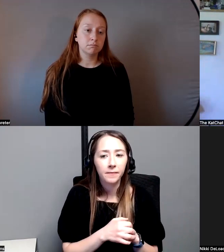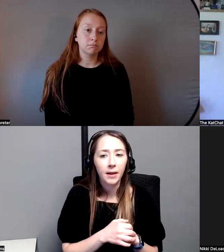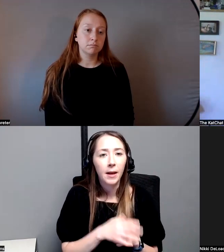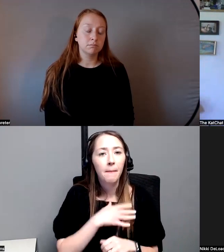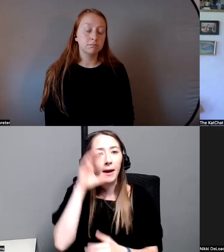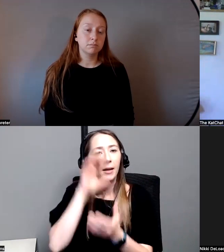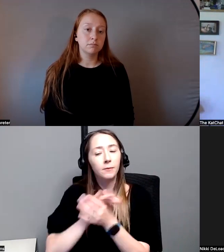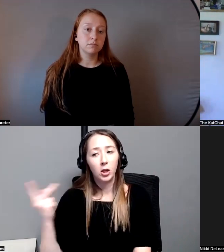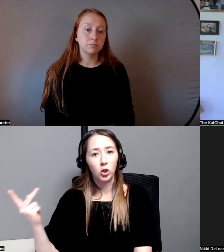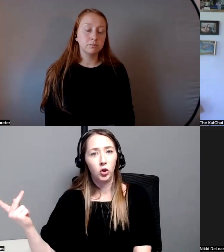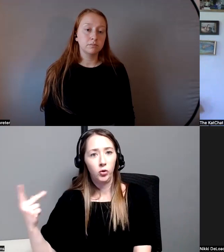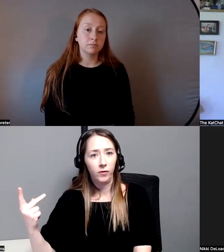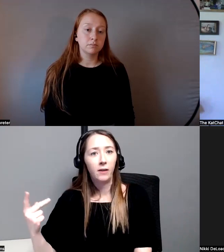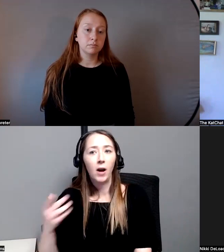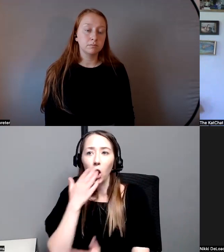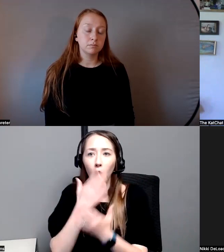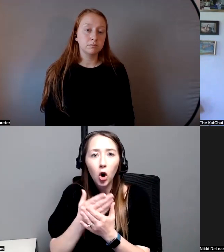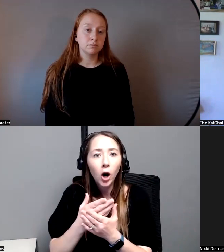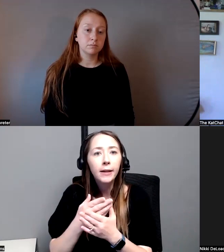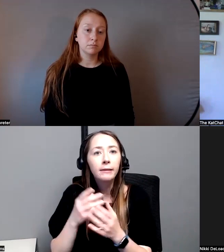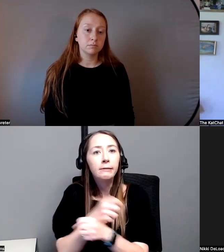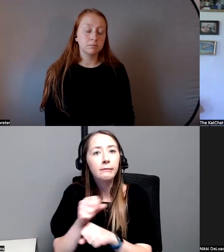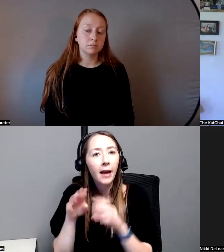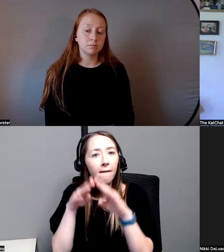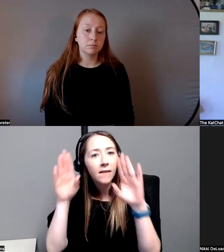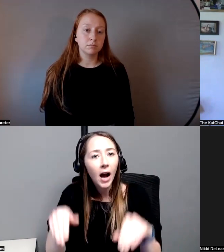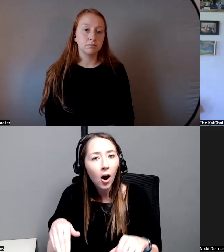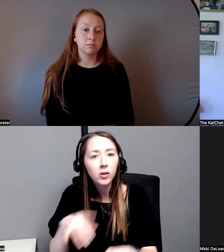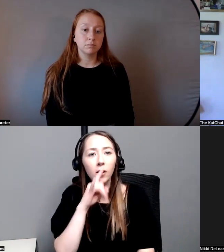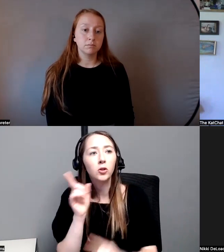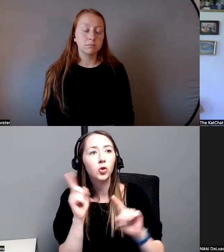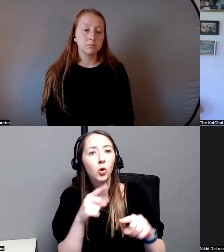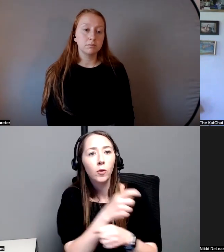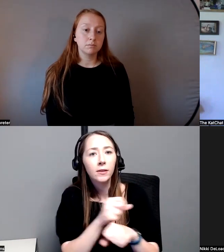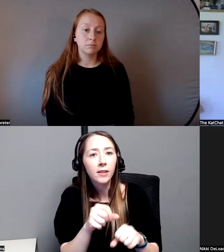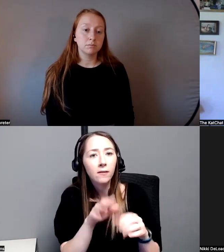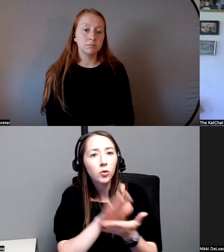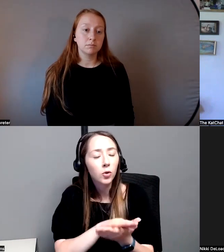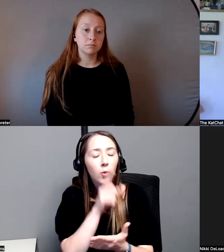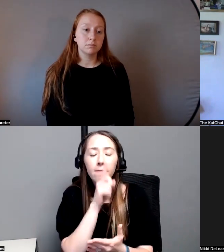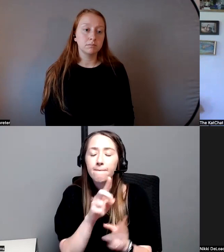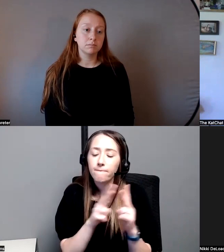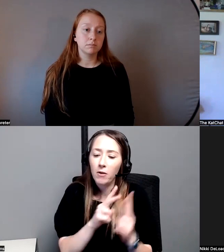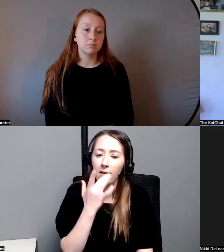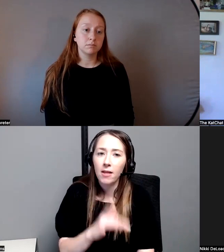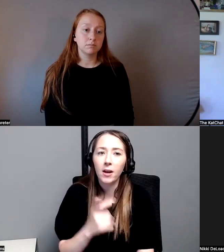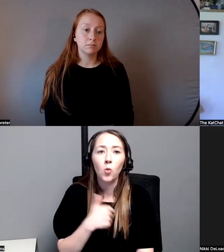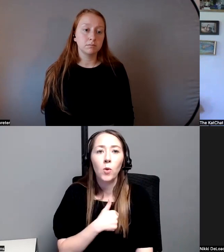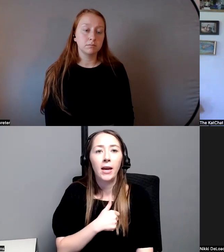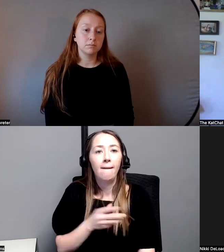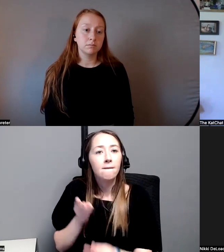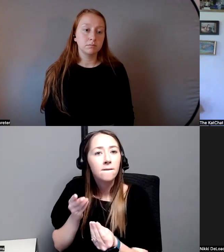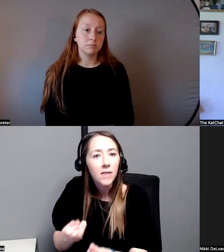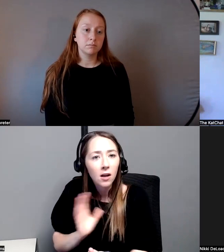you know, we have a good house. We have our kids go to good schools. Like, we're very, very, very lucky. We put food in our belly and clothes